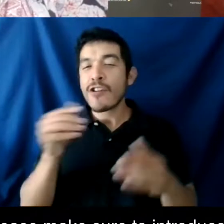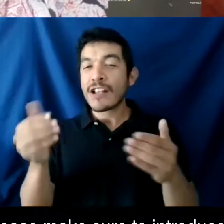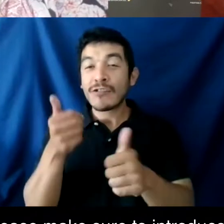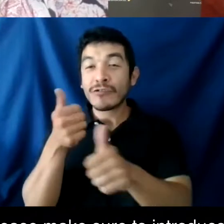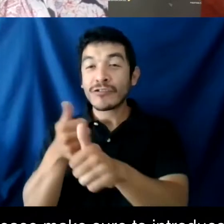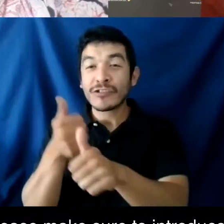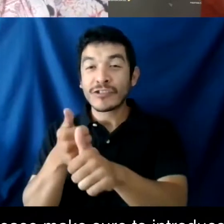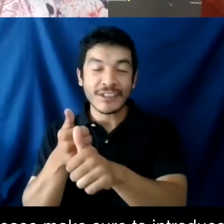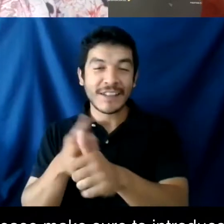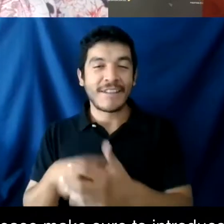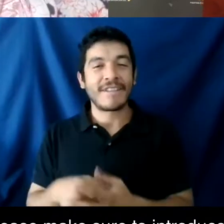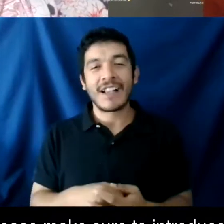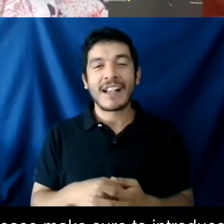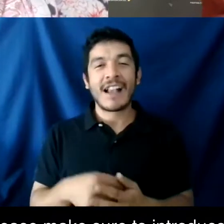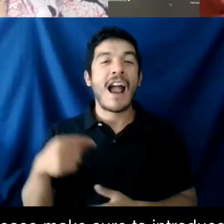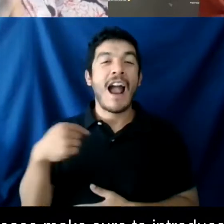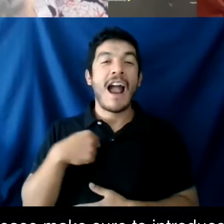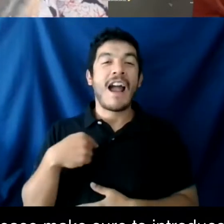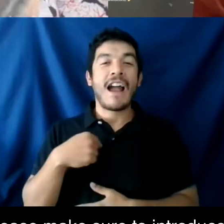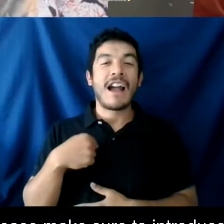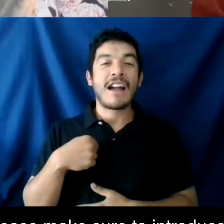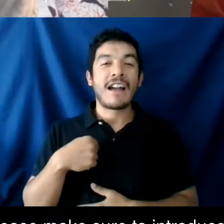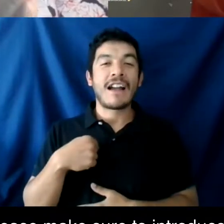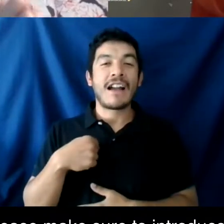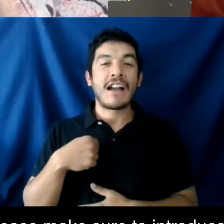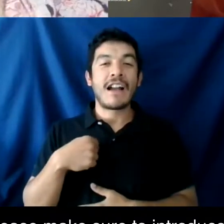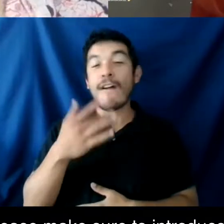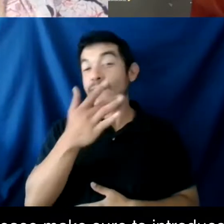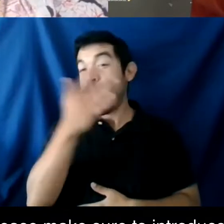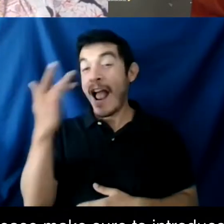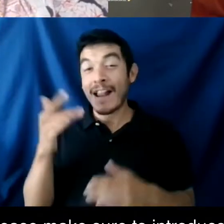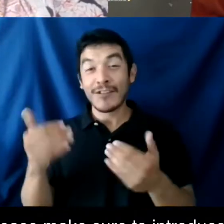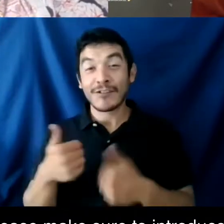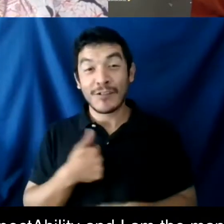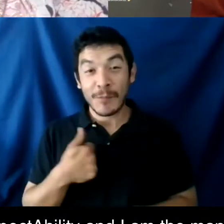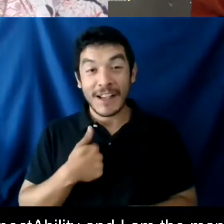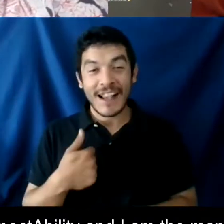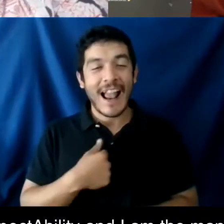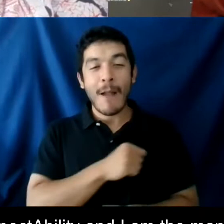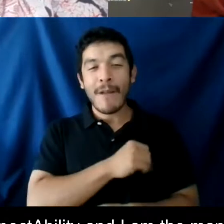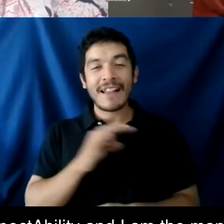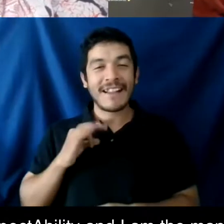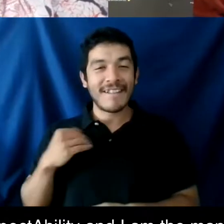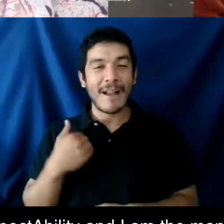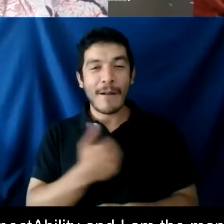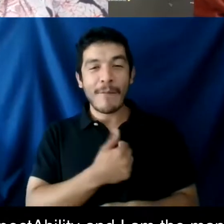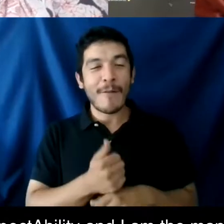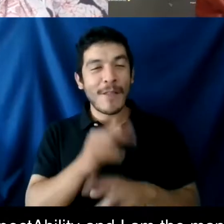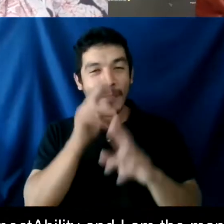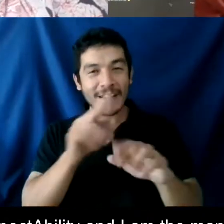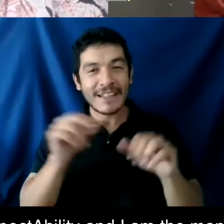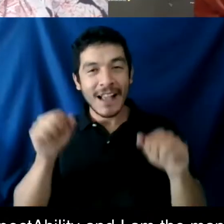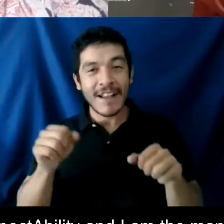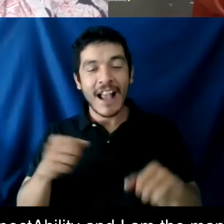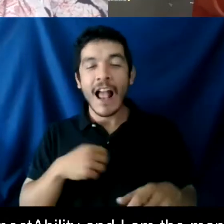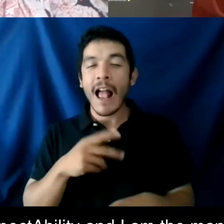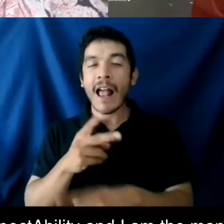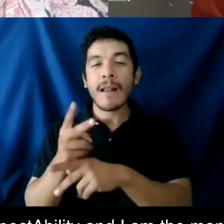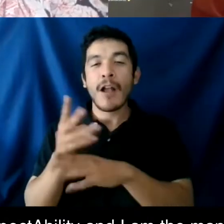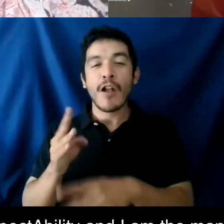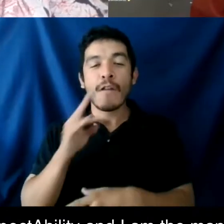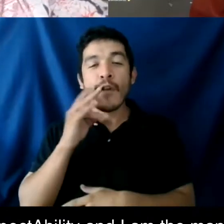yourself. I forgot to introduce myself. I am a staff member with RespectAbility, and I am the manager for